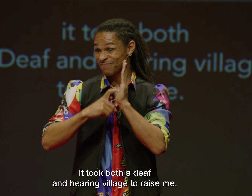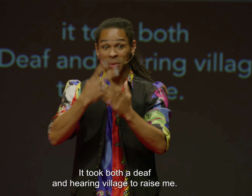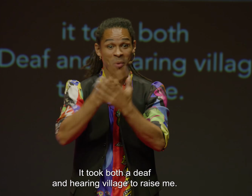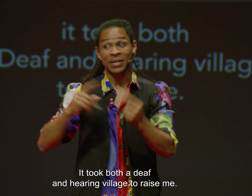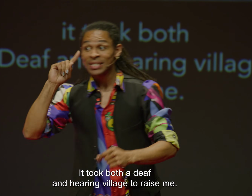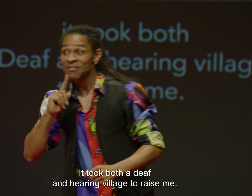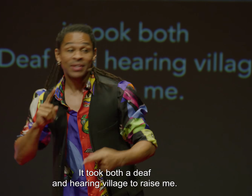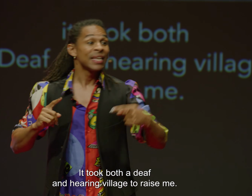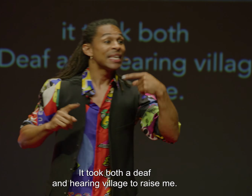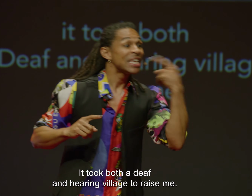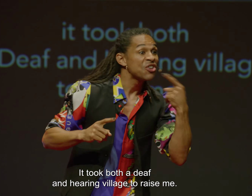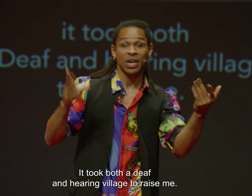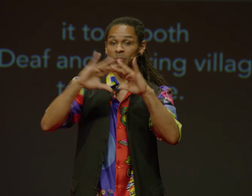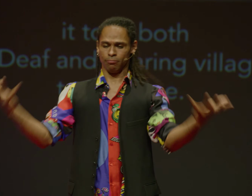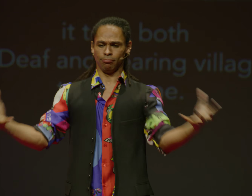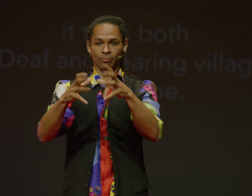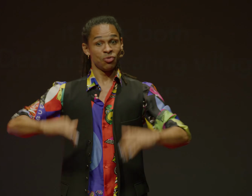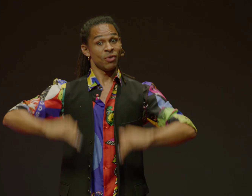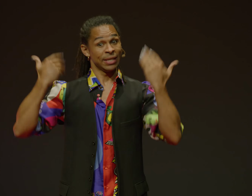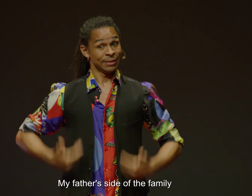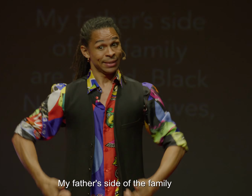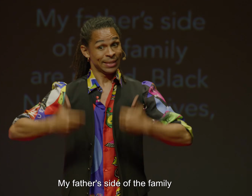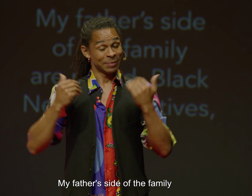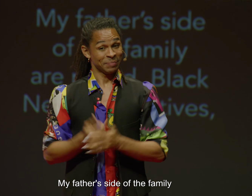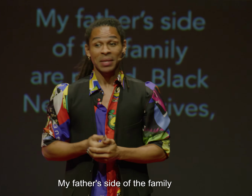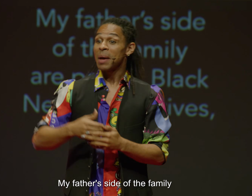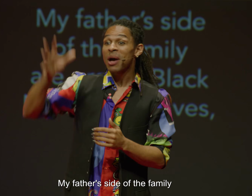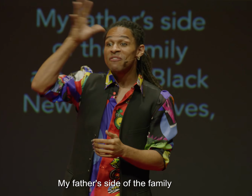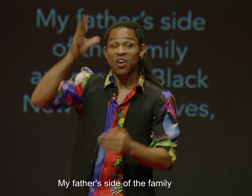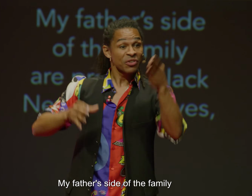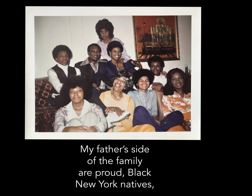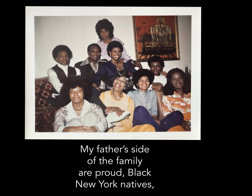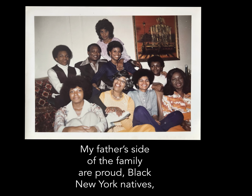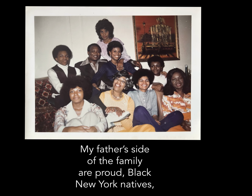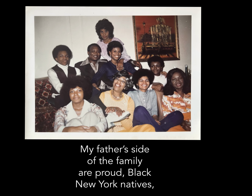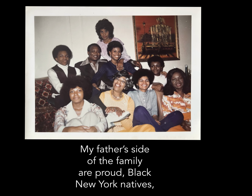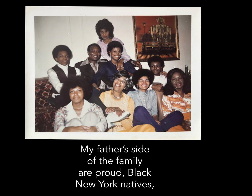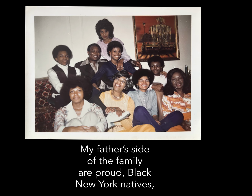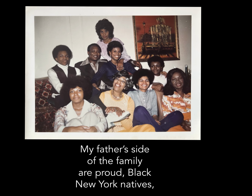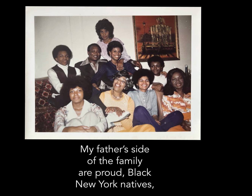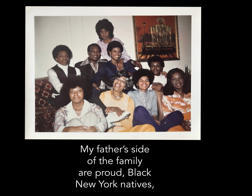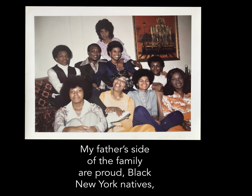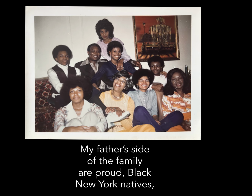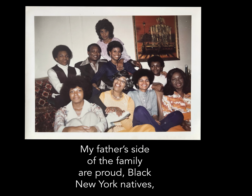hearing village to raise me. My father's side of the family are proud Black New